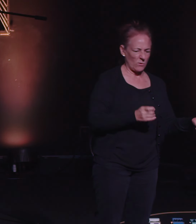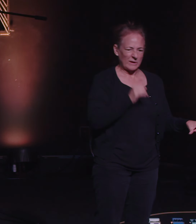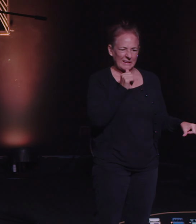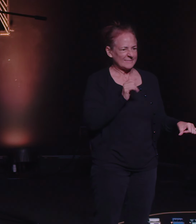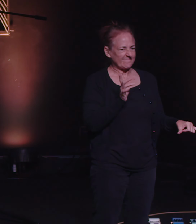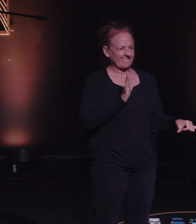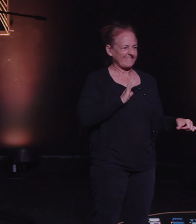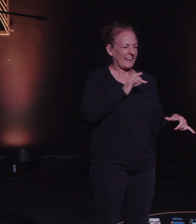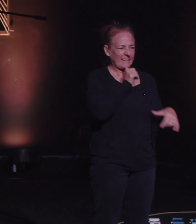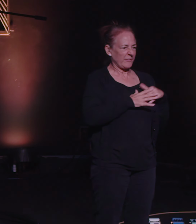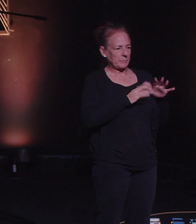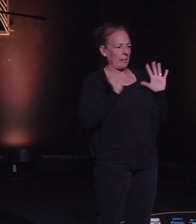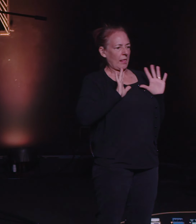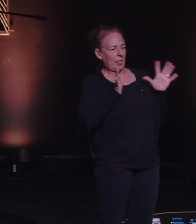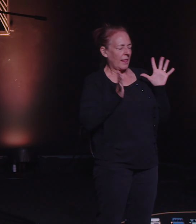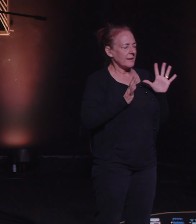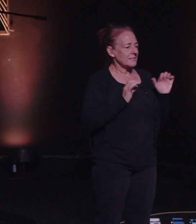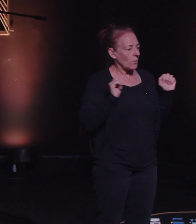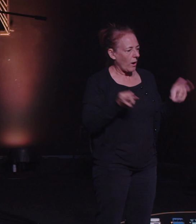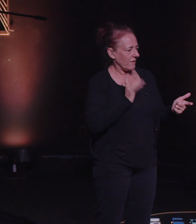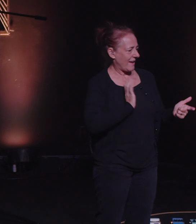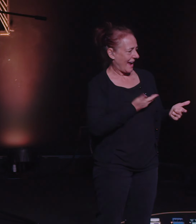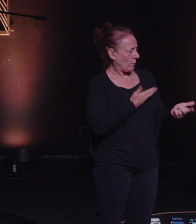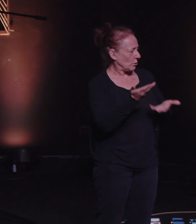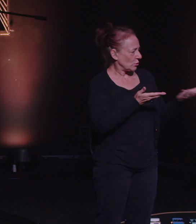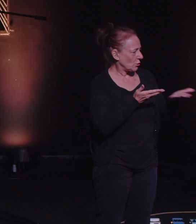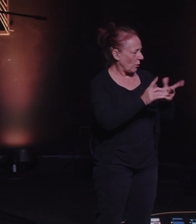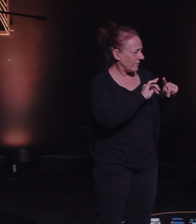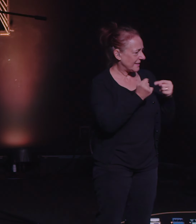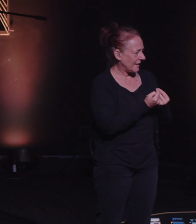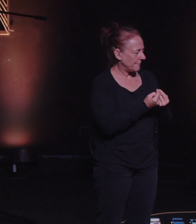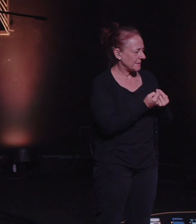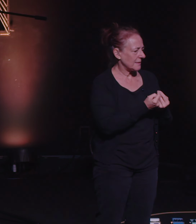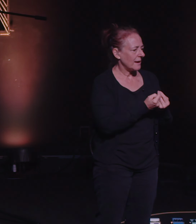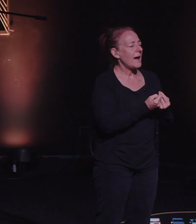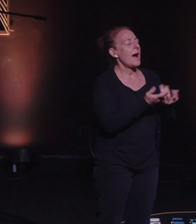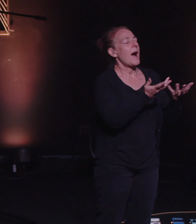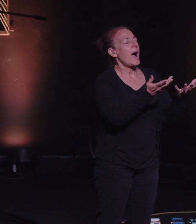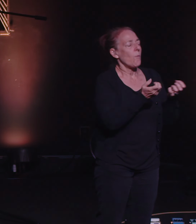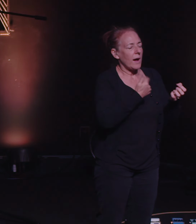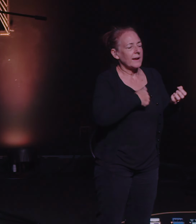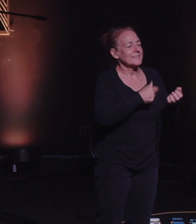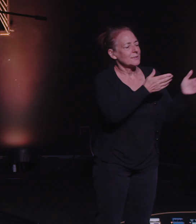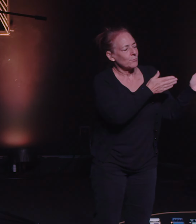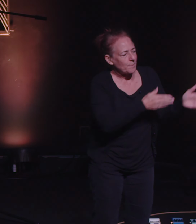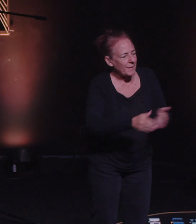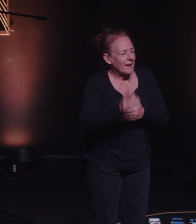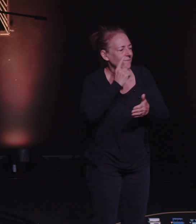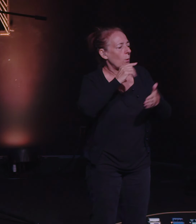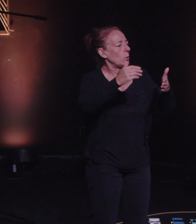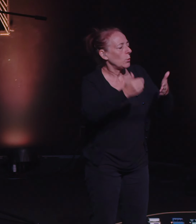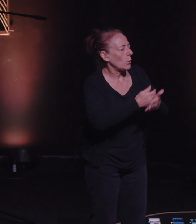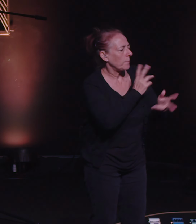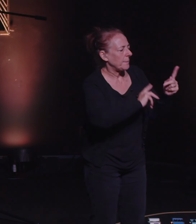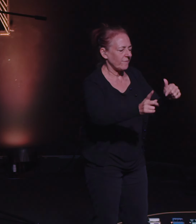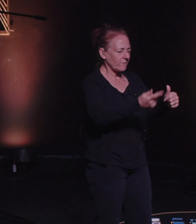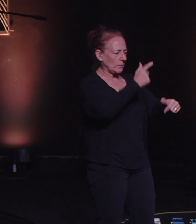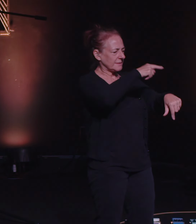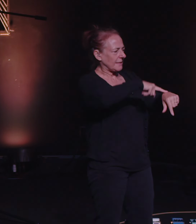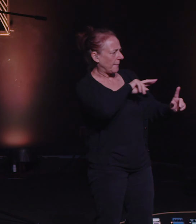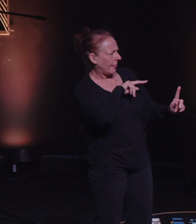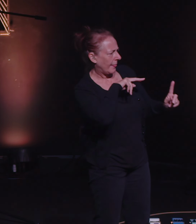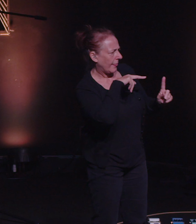so on all of our serve teams, we really want to have a mindset of I want us to prepare this place for new people. So we're gonna be forming some